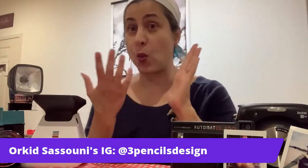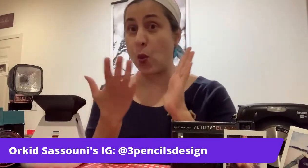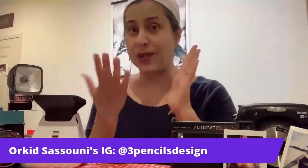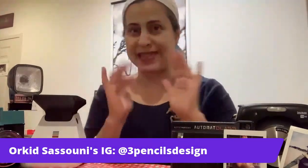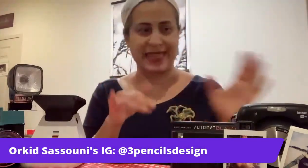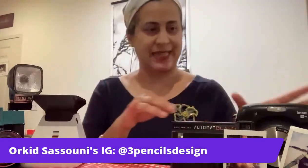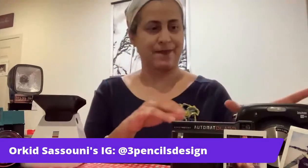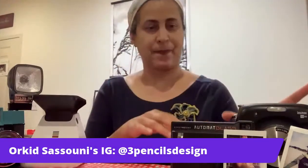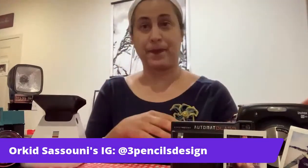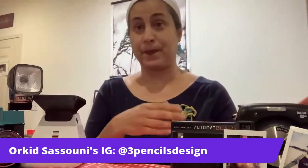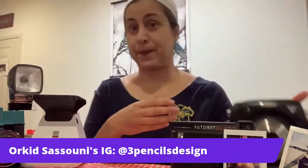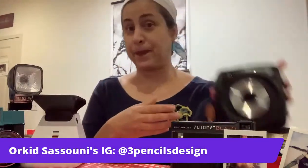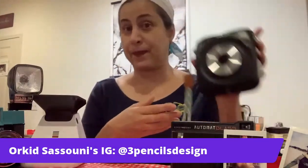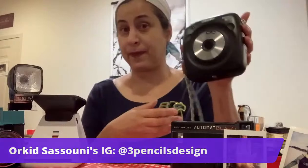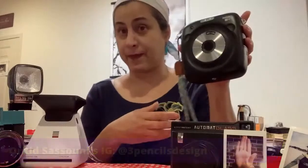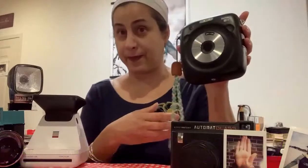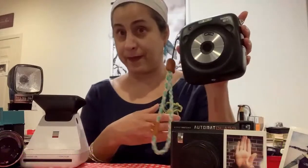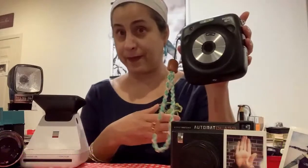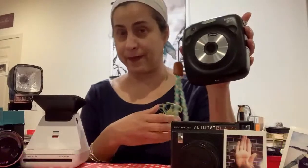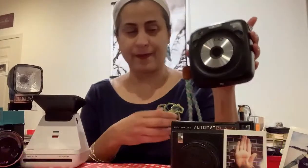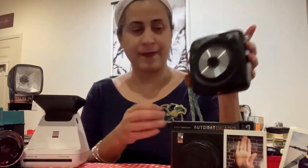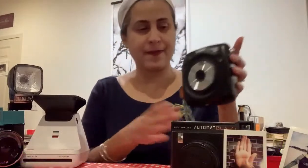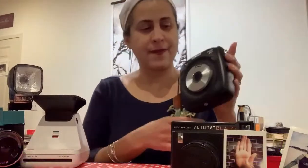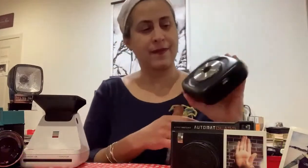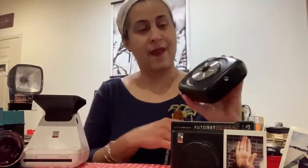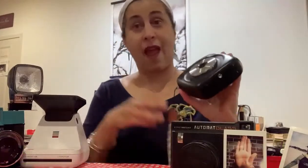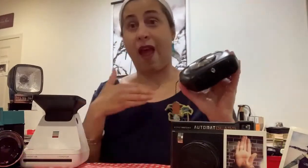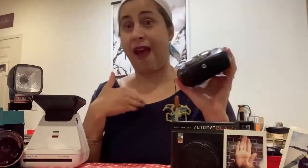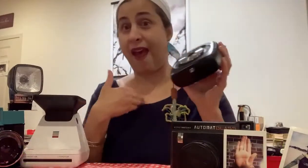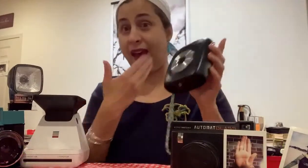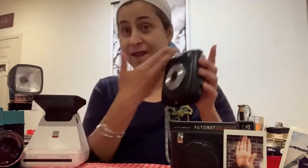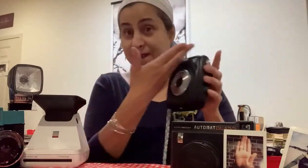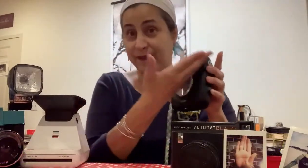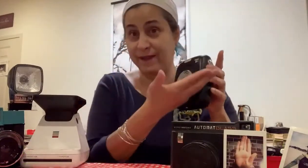these. The first one, this is an Instastax.